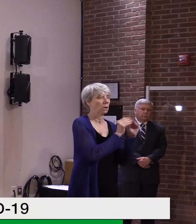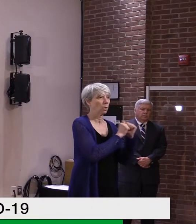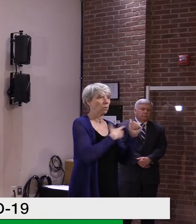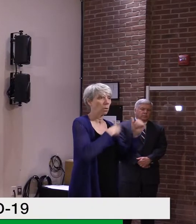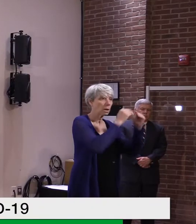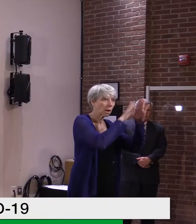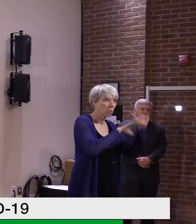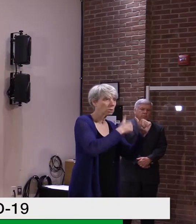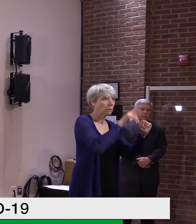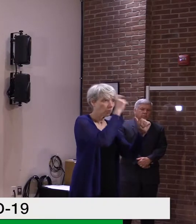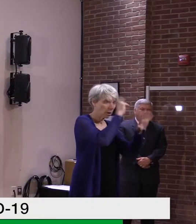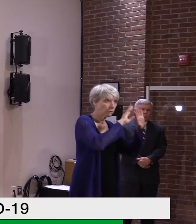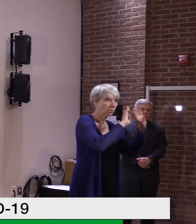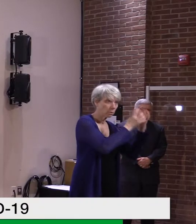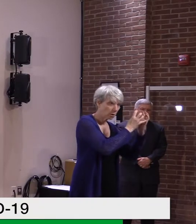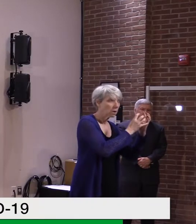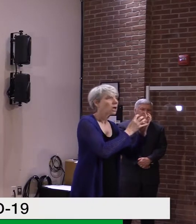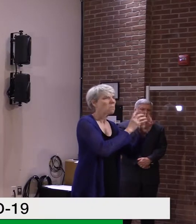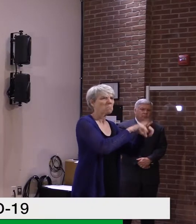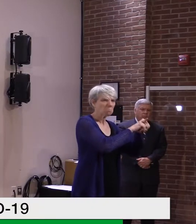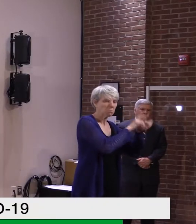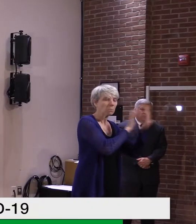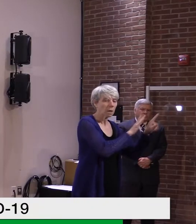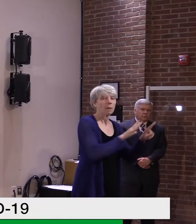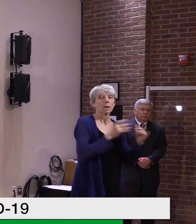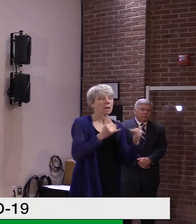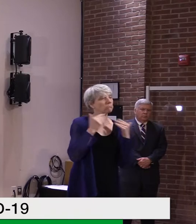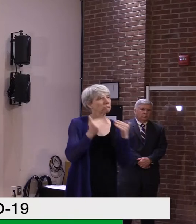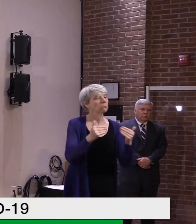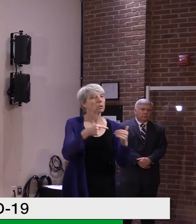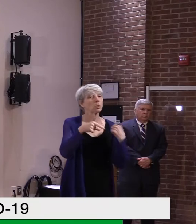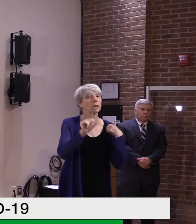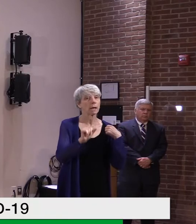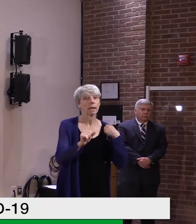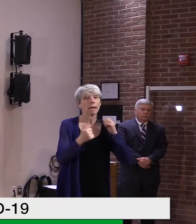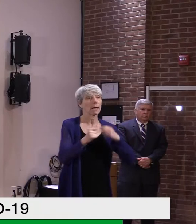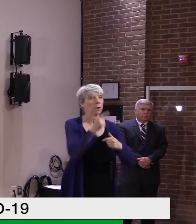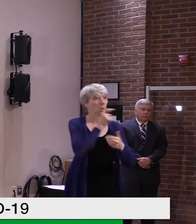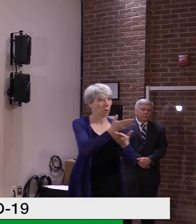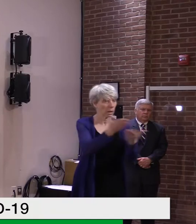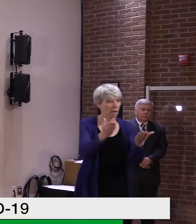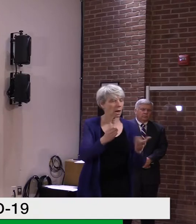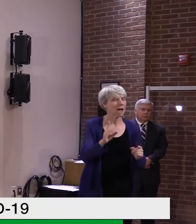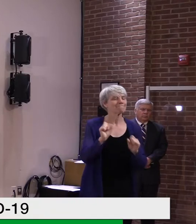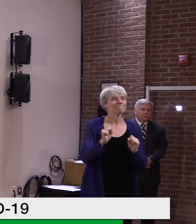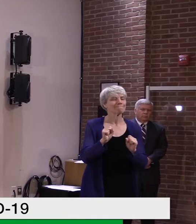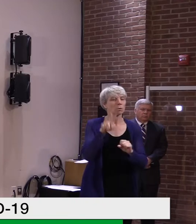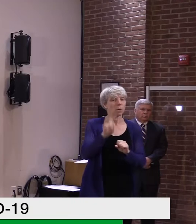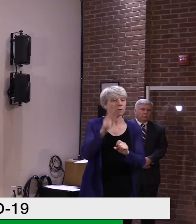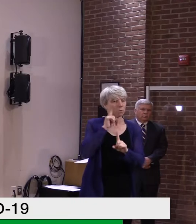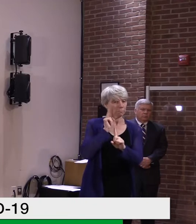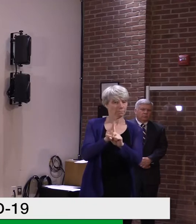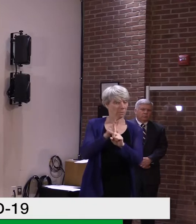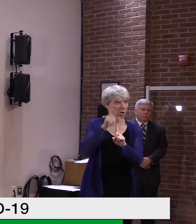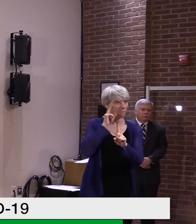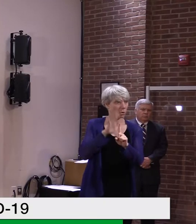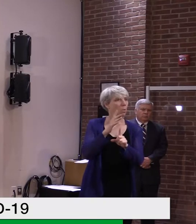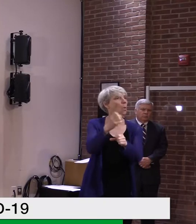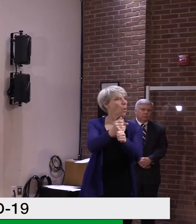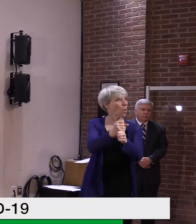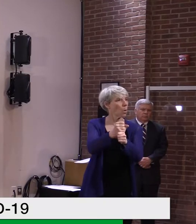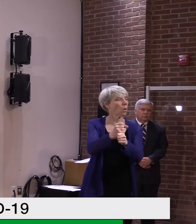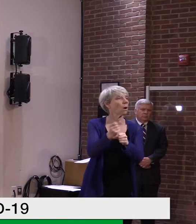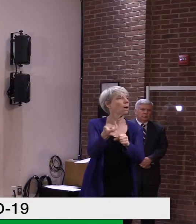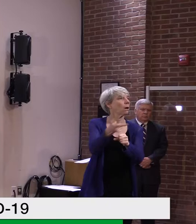we'll move to the Q&A, and for those up at the front, if you have a question for the governor, just let me know and we can come back to you. But I'd just like to remind